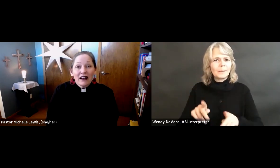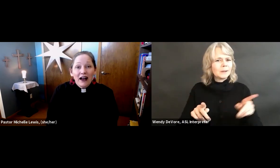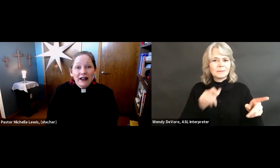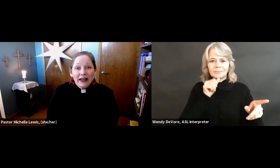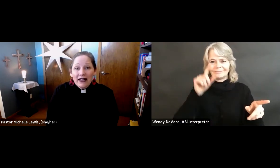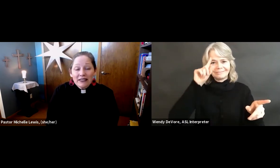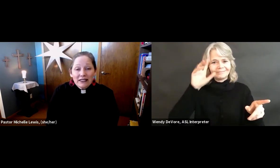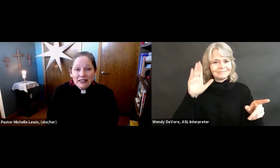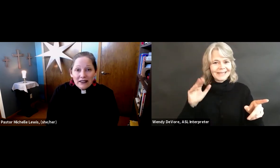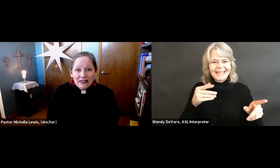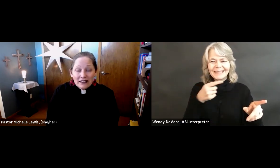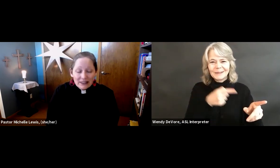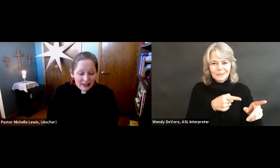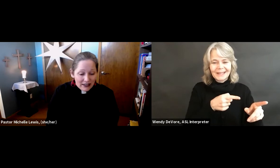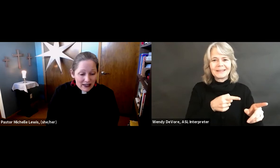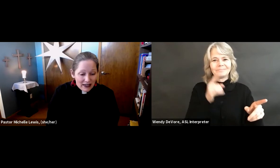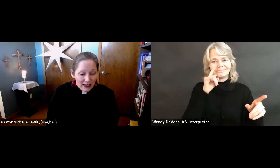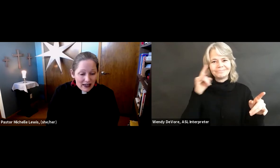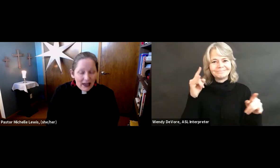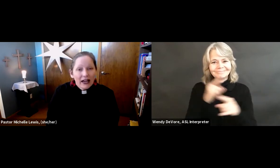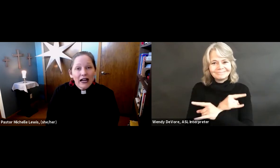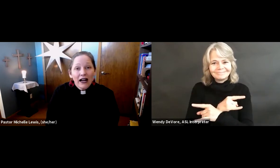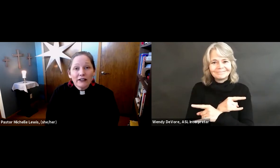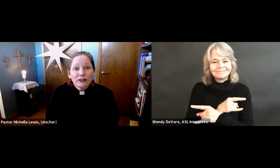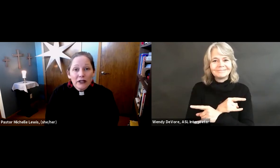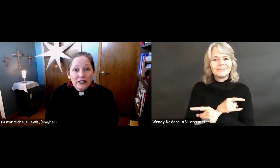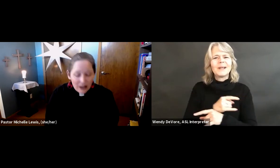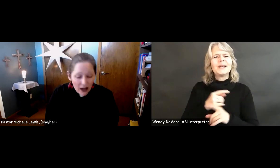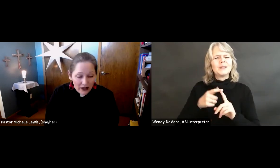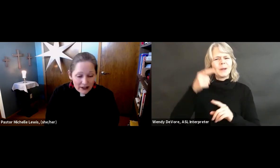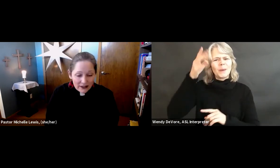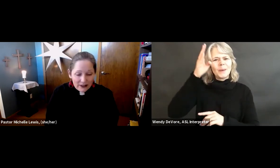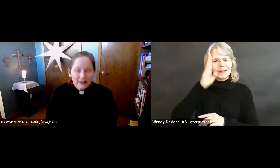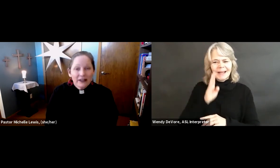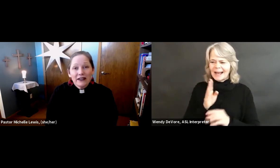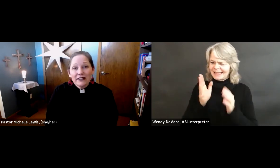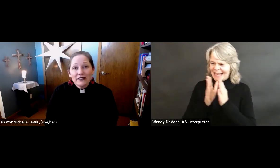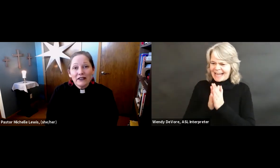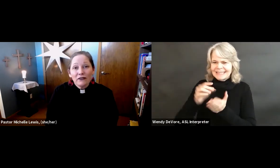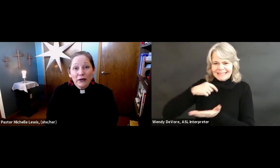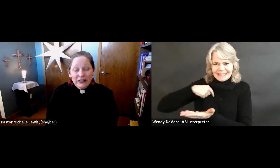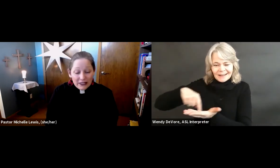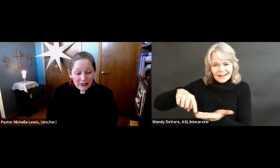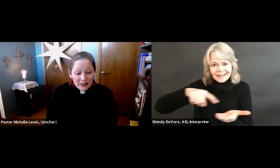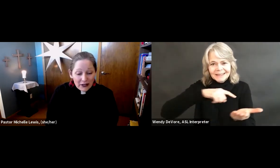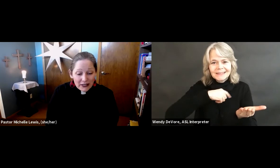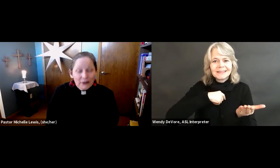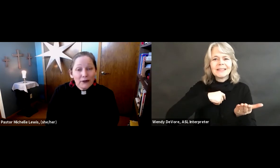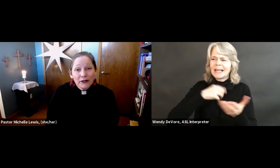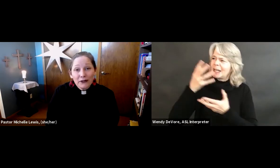God asks us, and God trusts us to give witness to this good